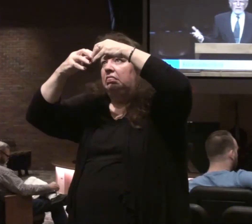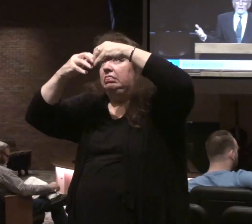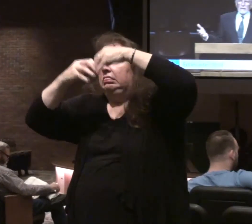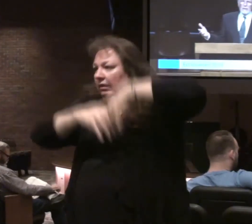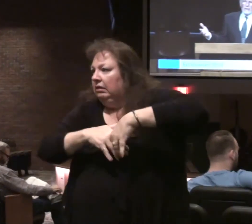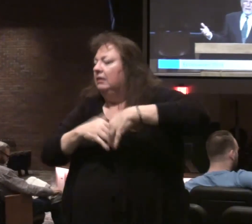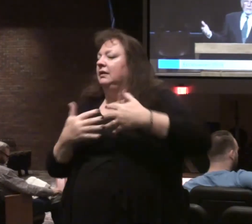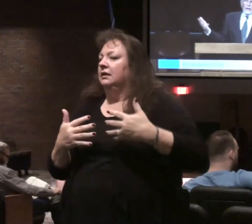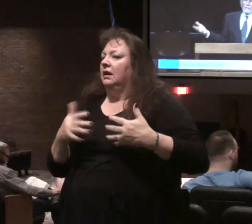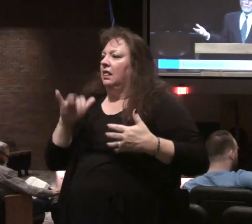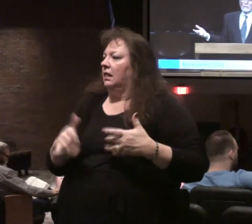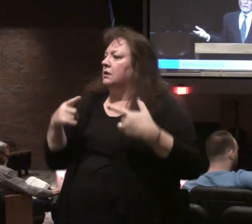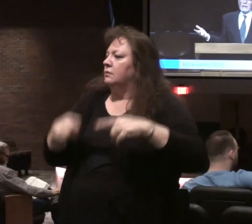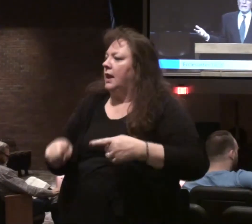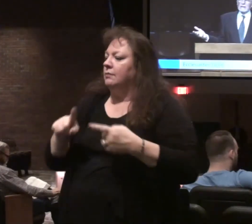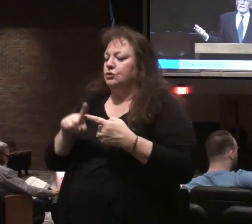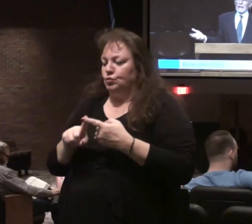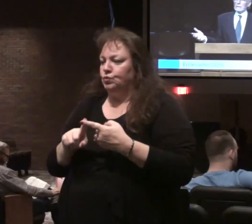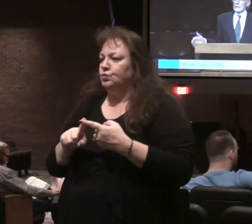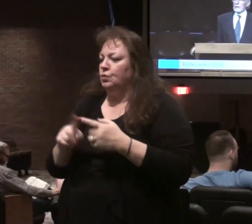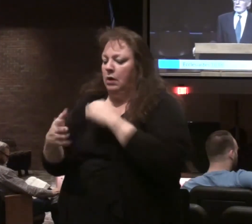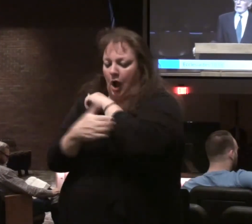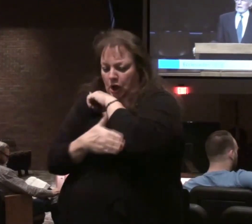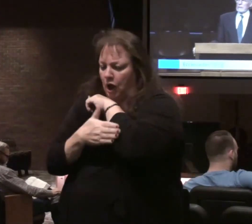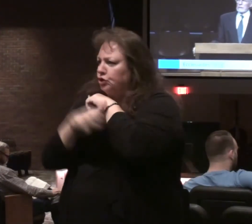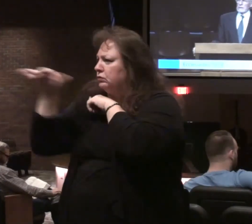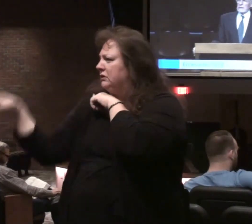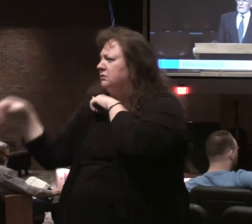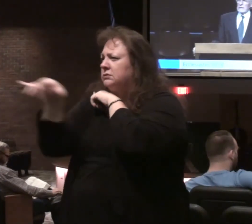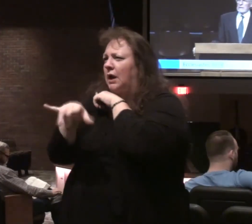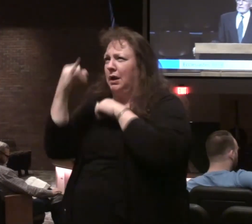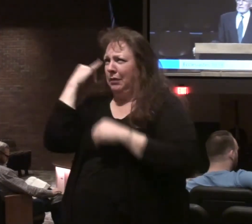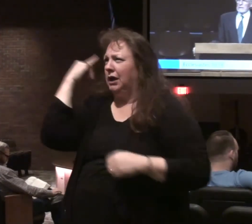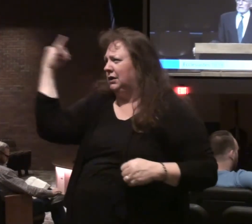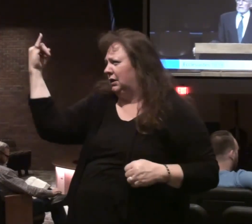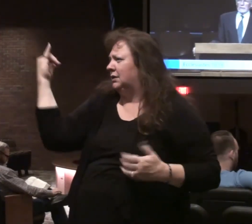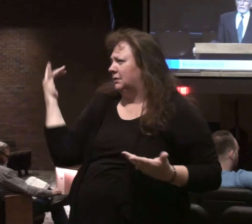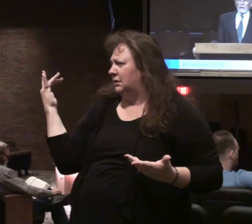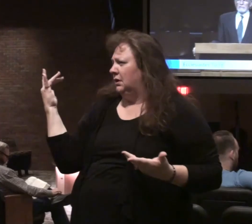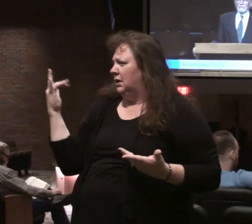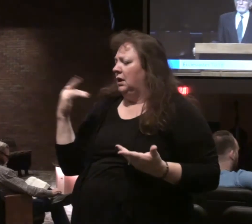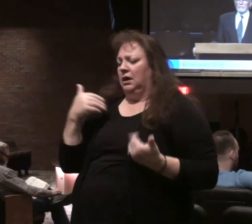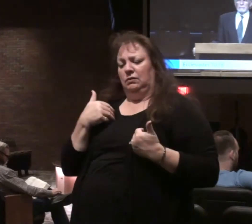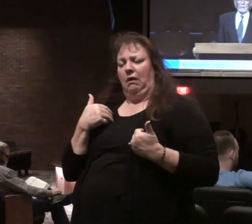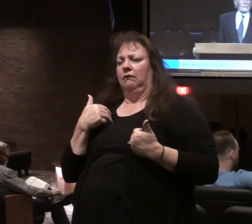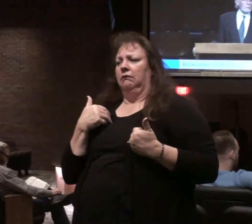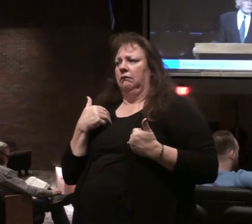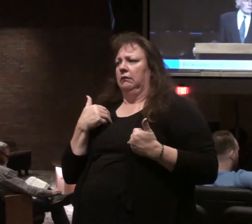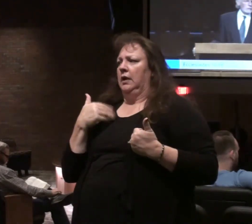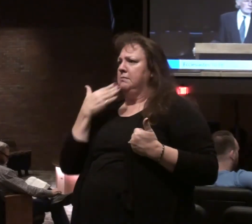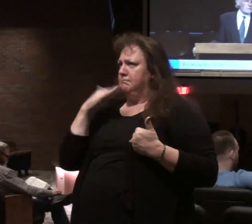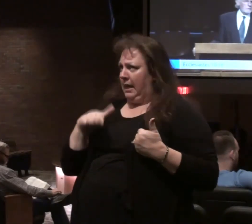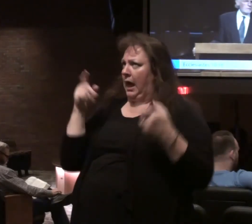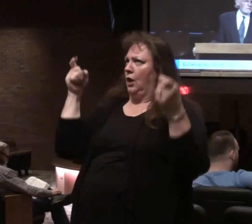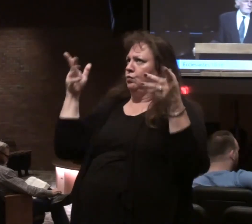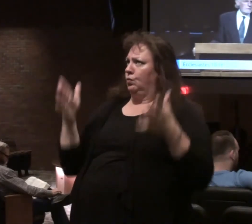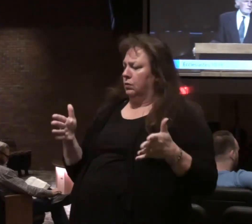in. That's what happens to the country, the nation, when you have poor